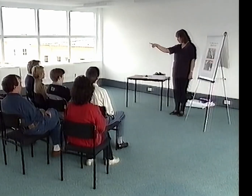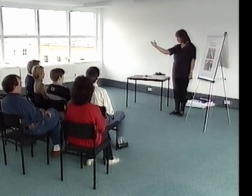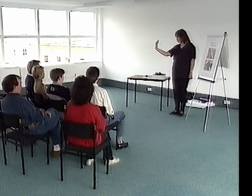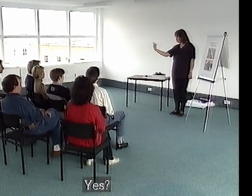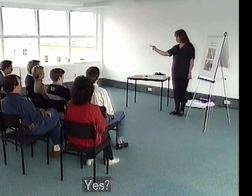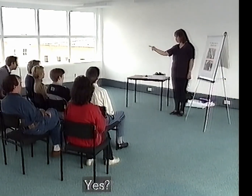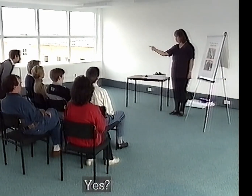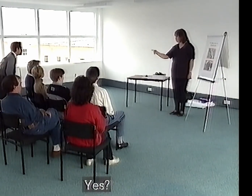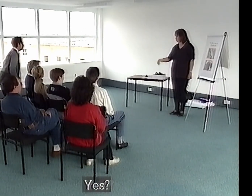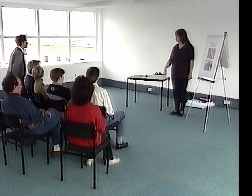Yes?